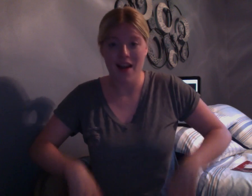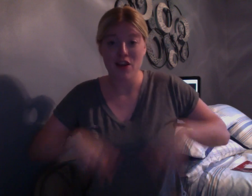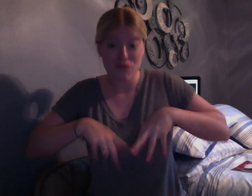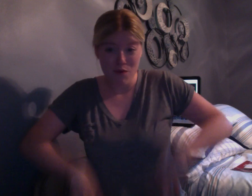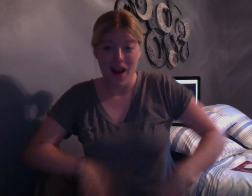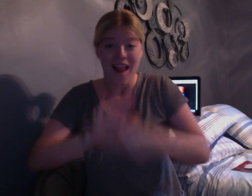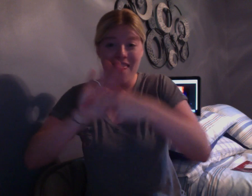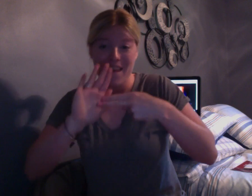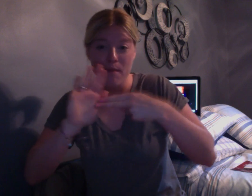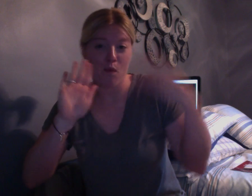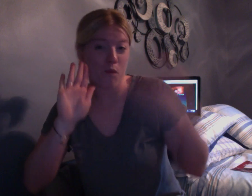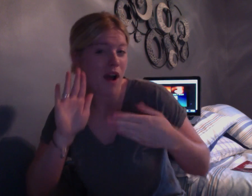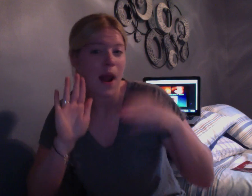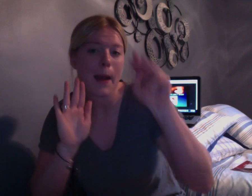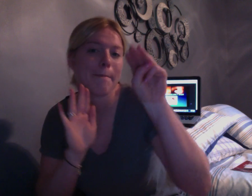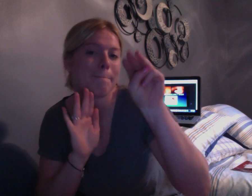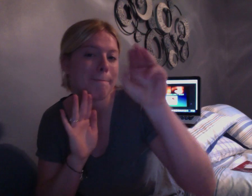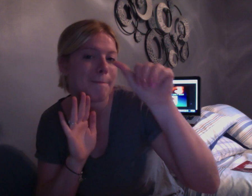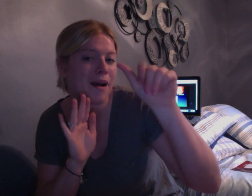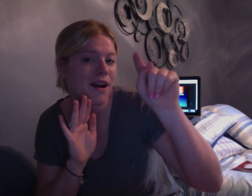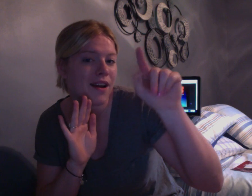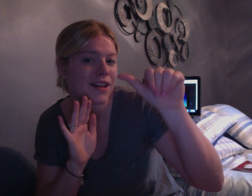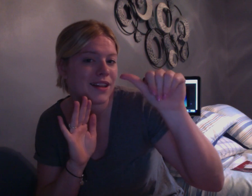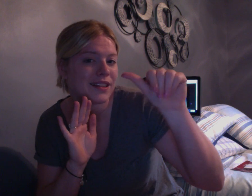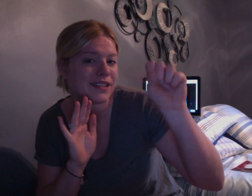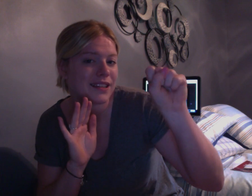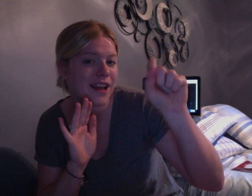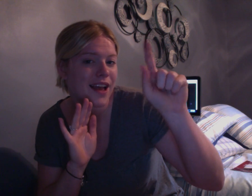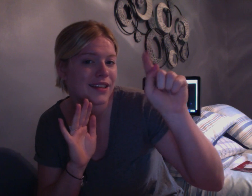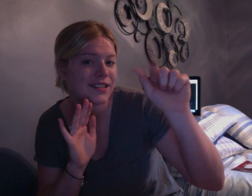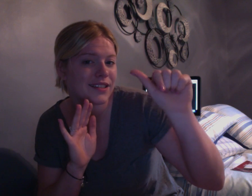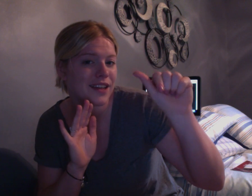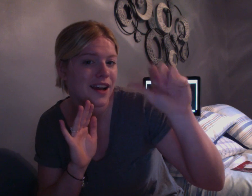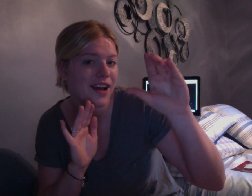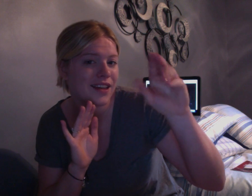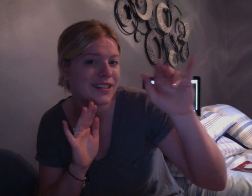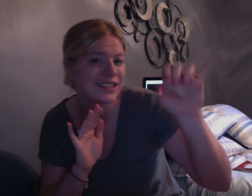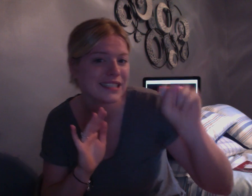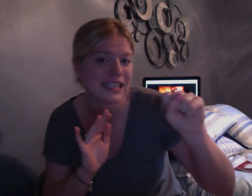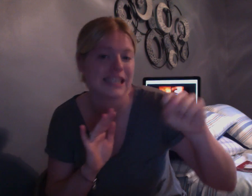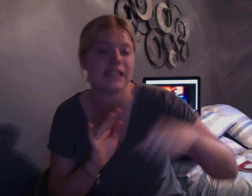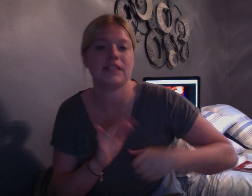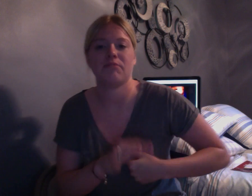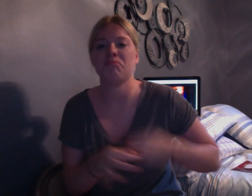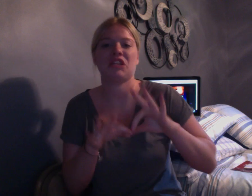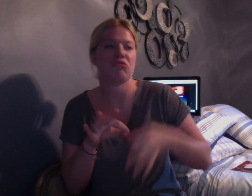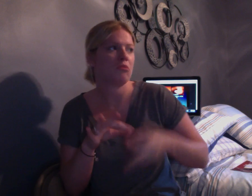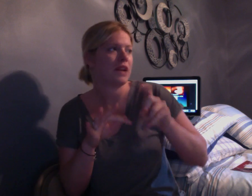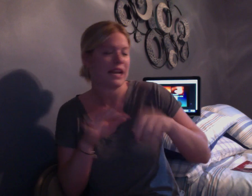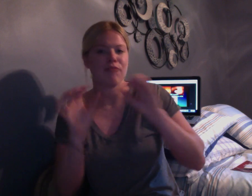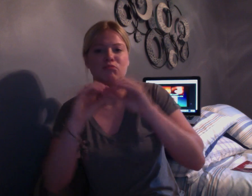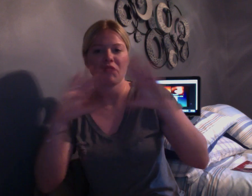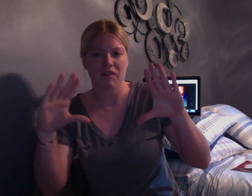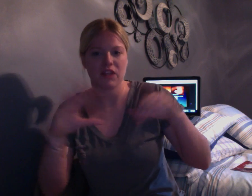Approximately 1 million cases of BCC occur annually. About 80% of all skin cancer cases are BCC, the